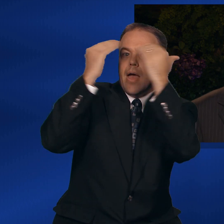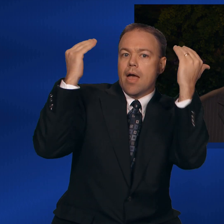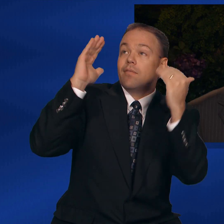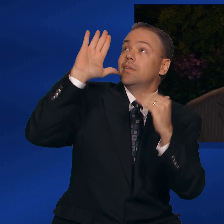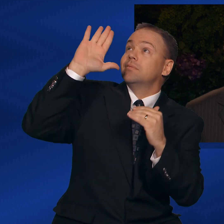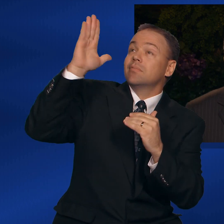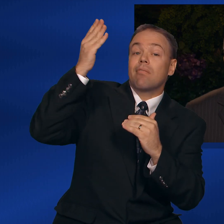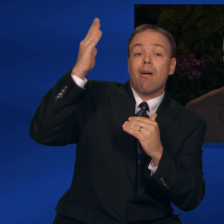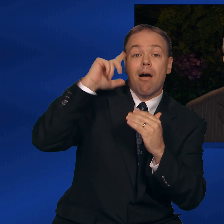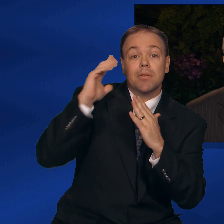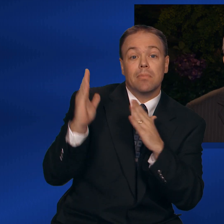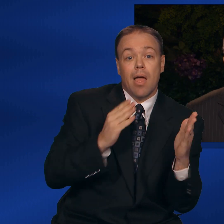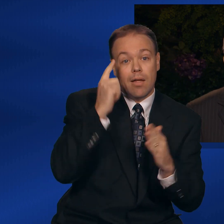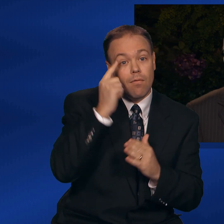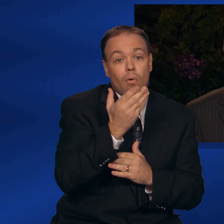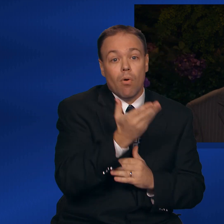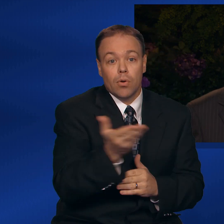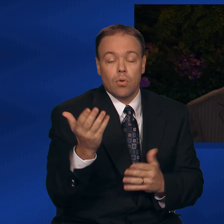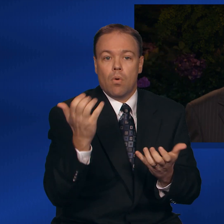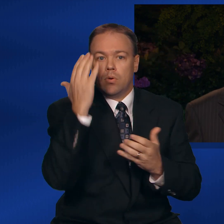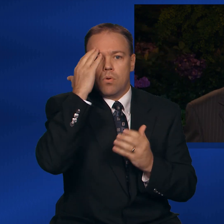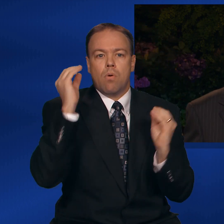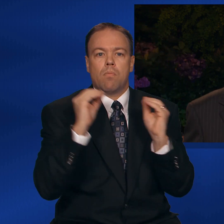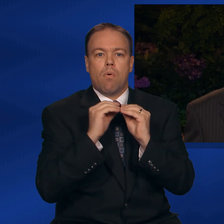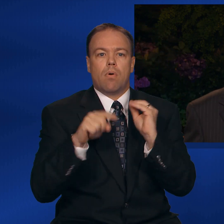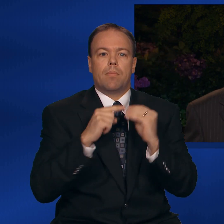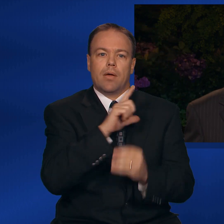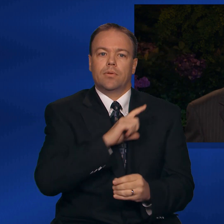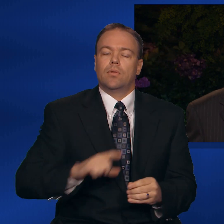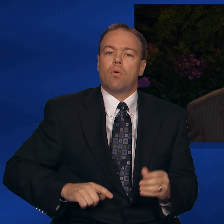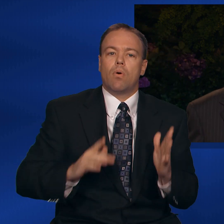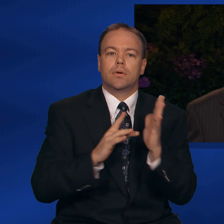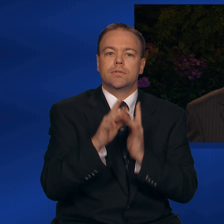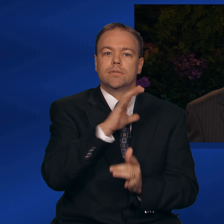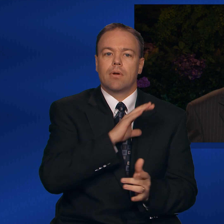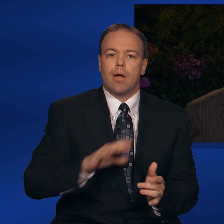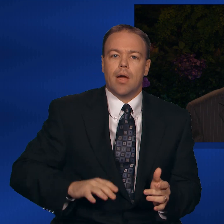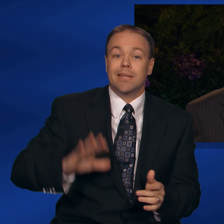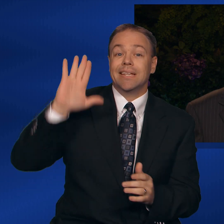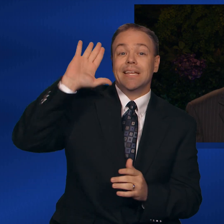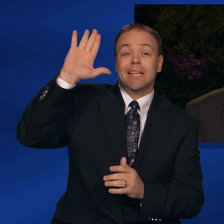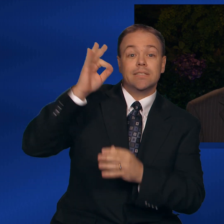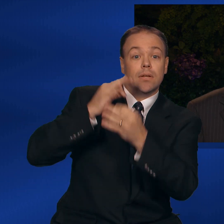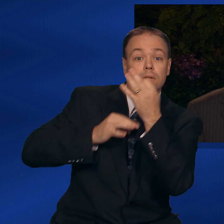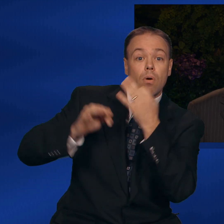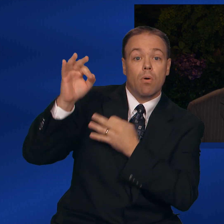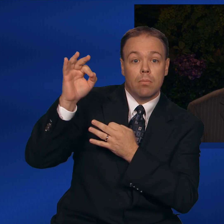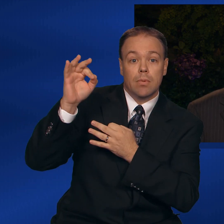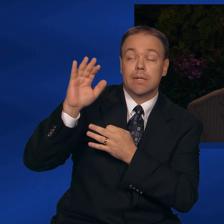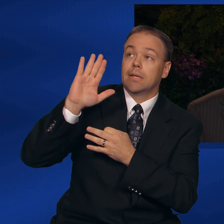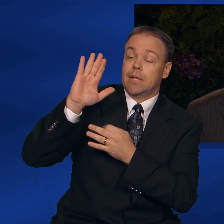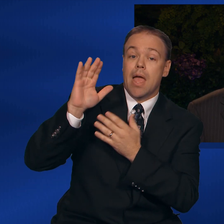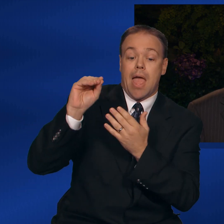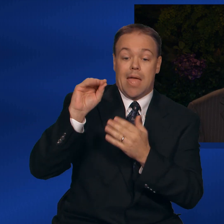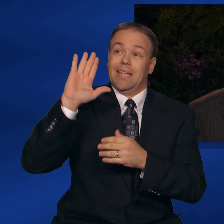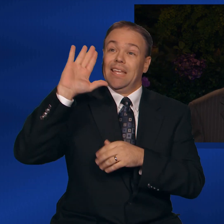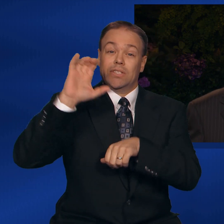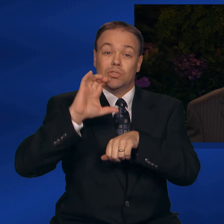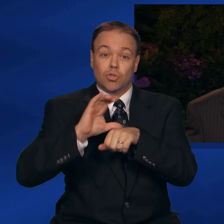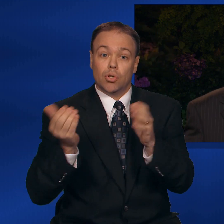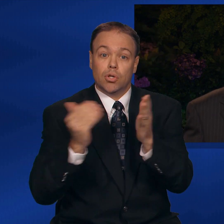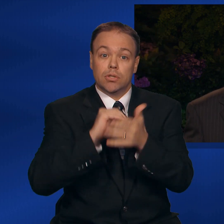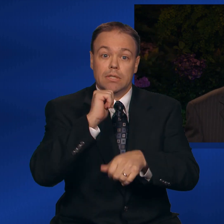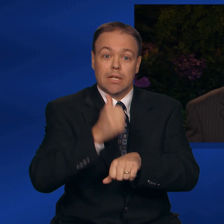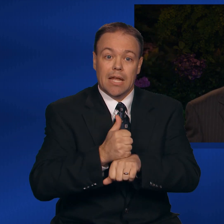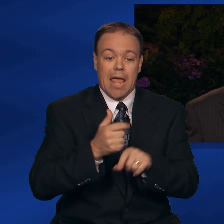for you, if you want to know more about the Lord Jesus Christ, His atonement, and the restoration of His church as